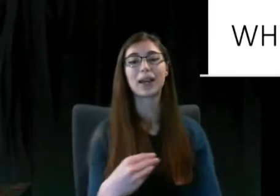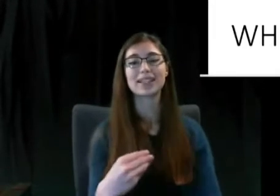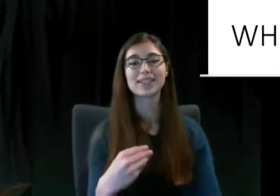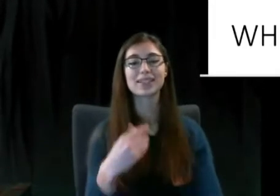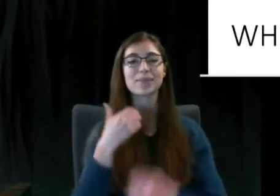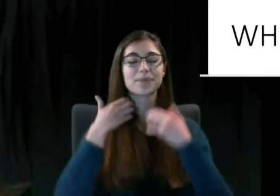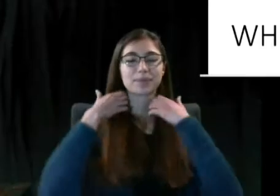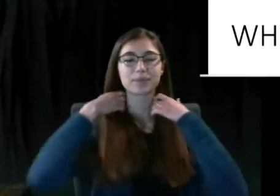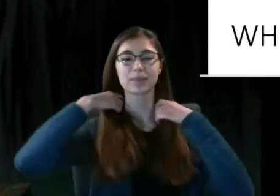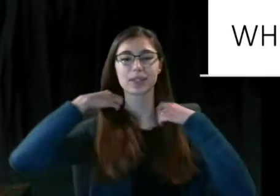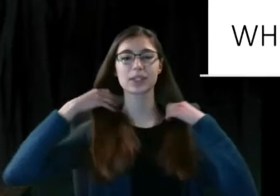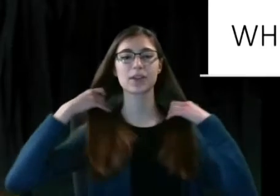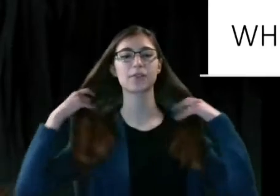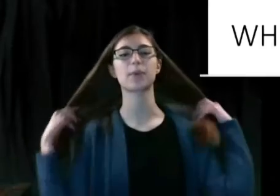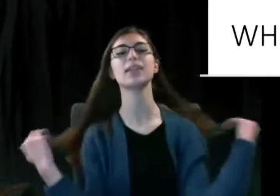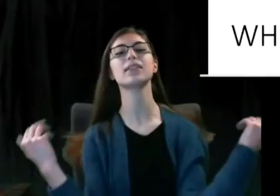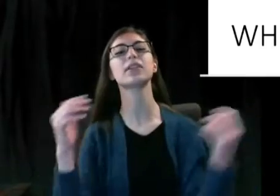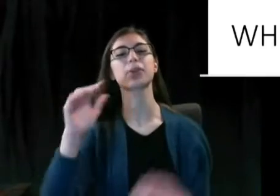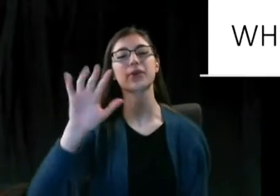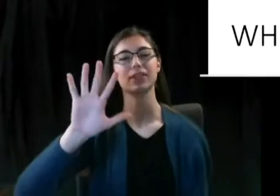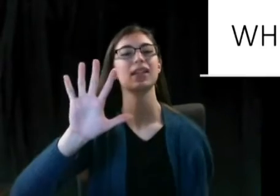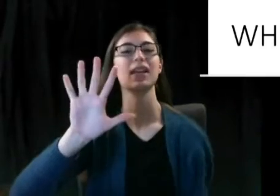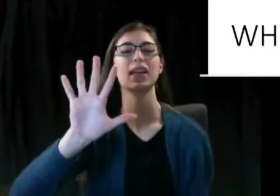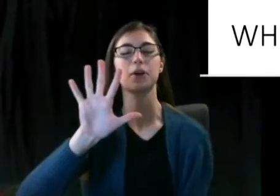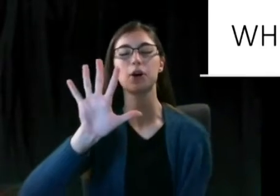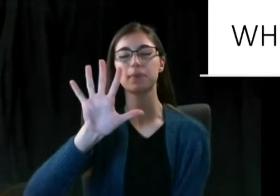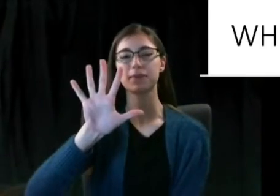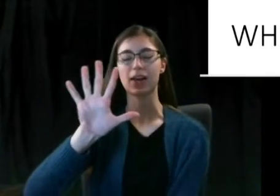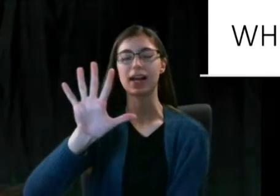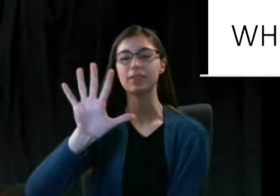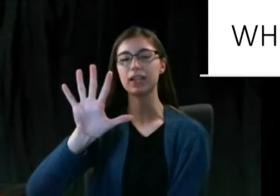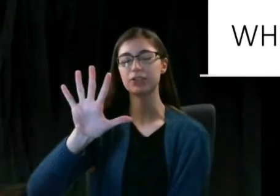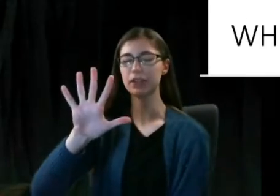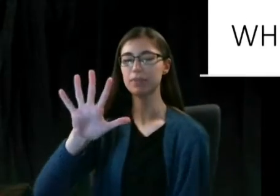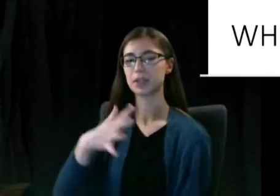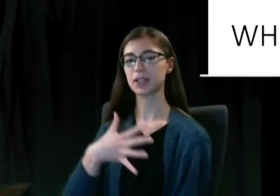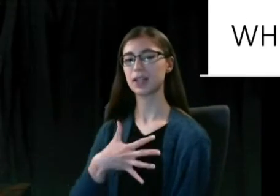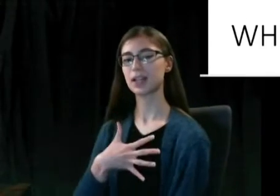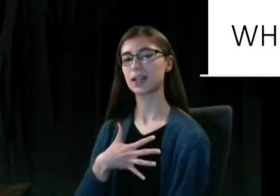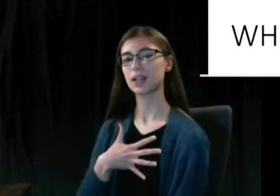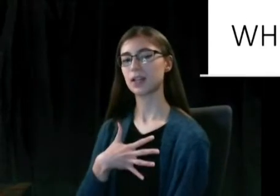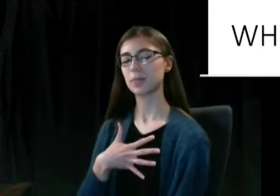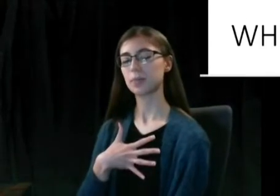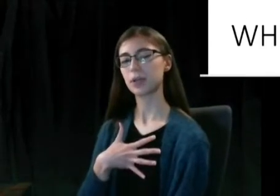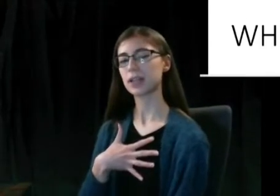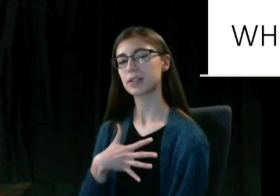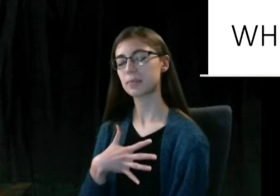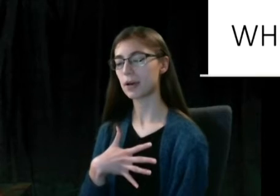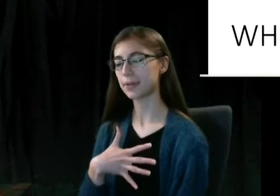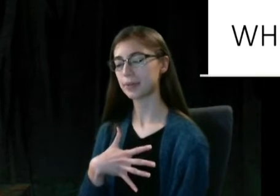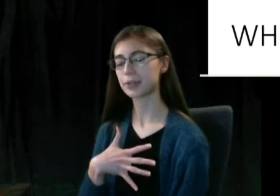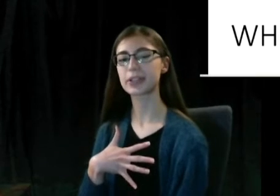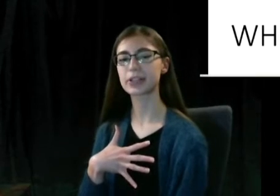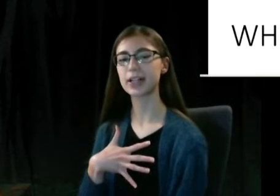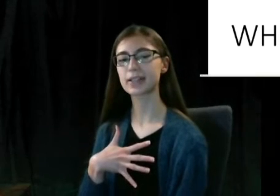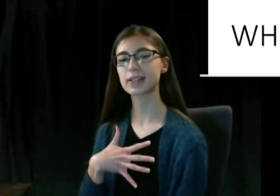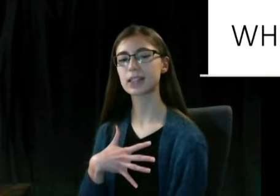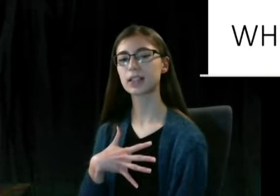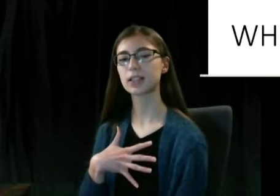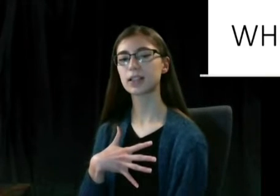White. So for white, you're going to take an open 5 hand shape, put it palm towards your chest,